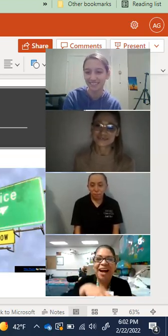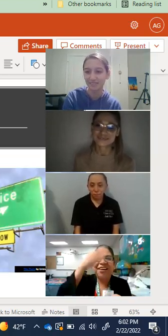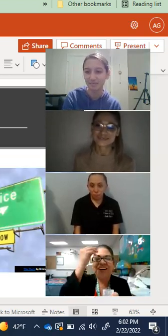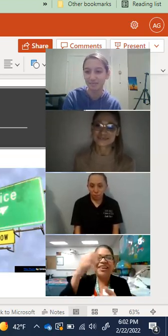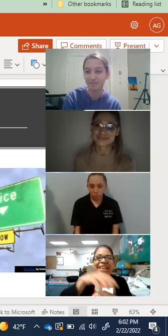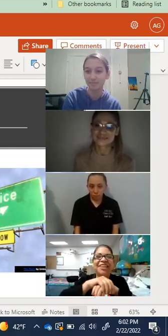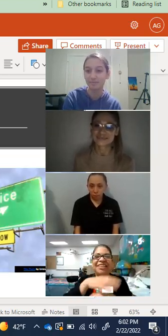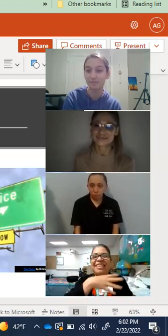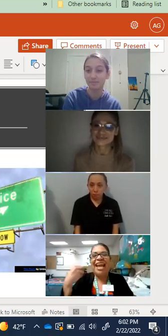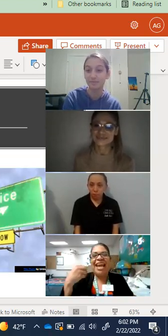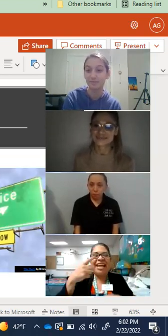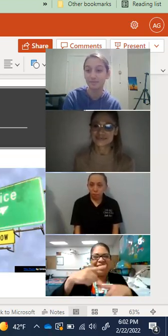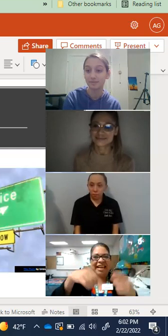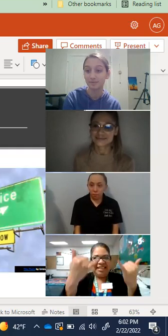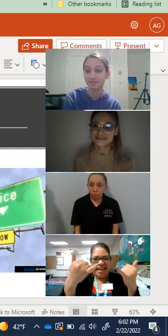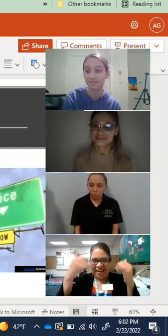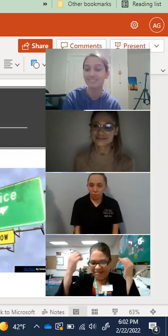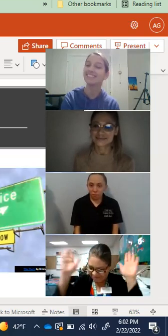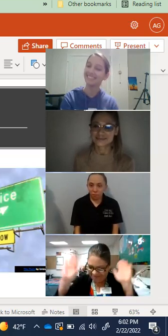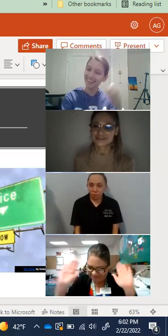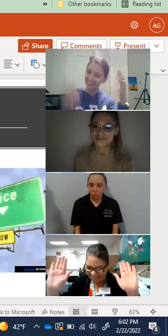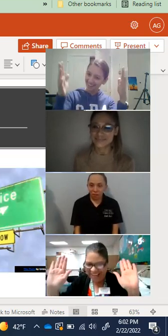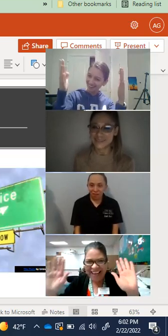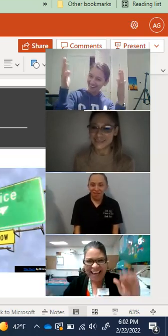Okay, so I learned English and sign today.